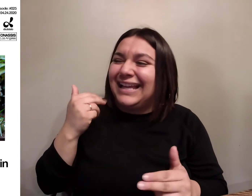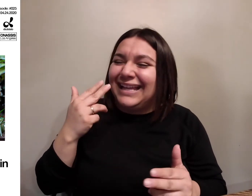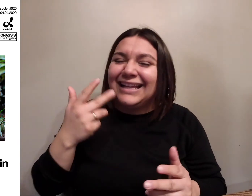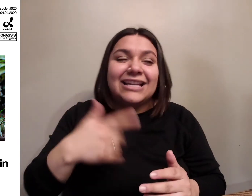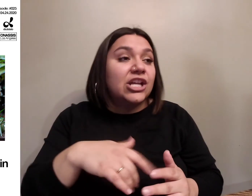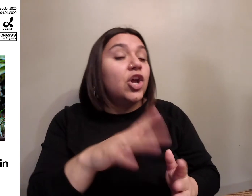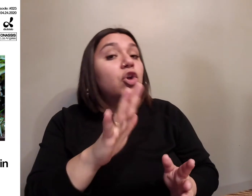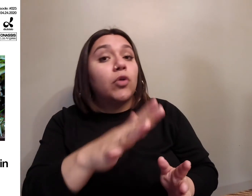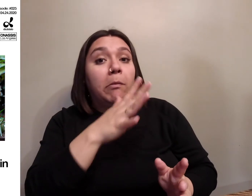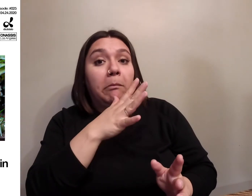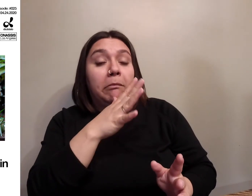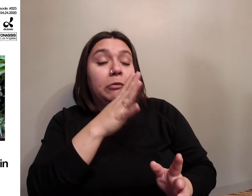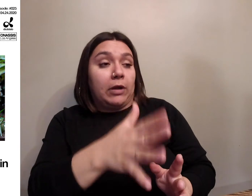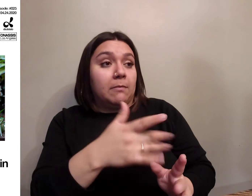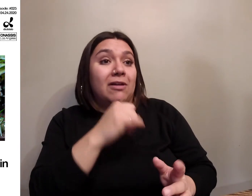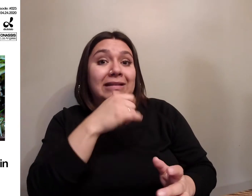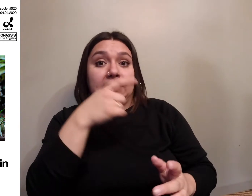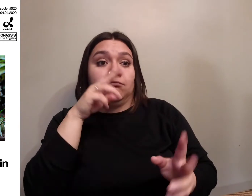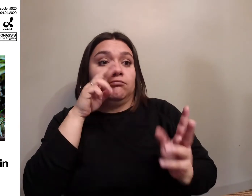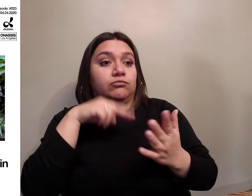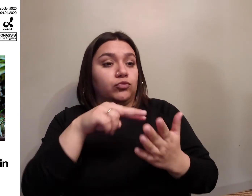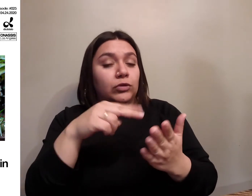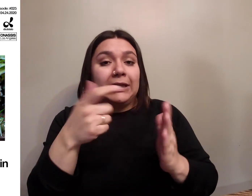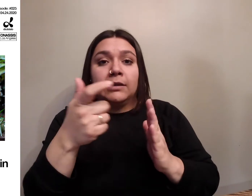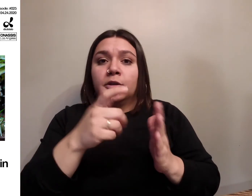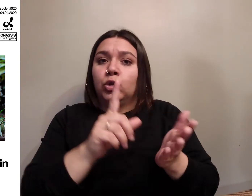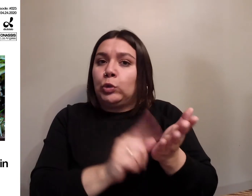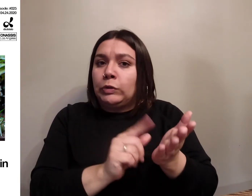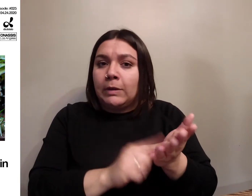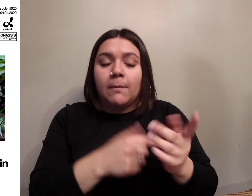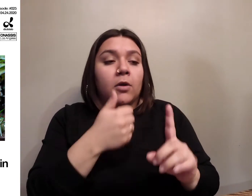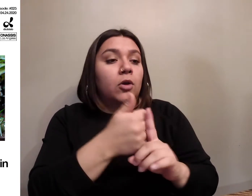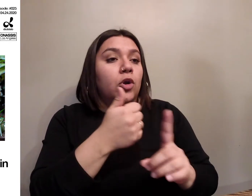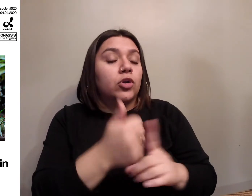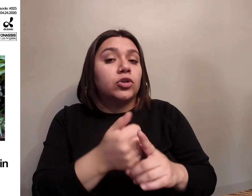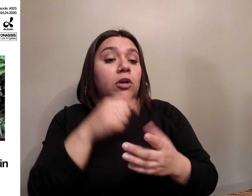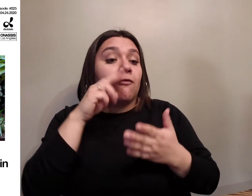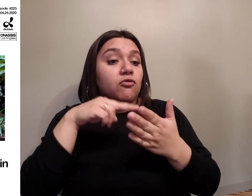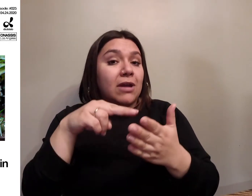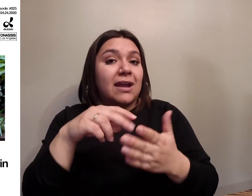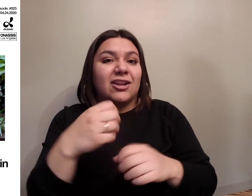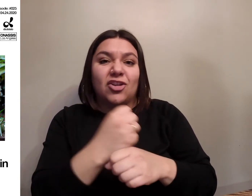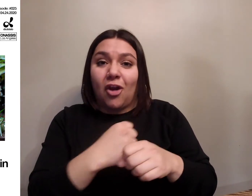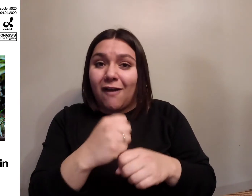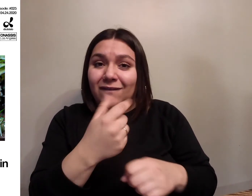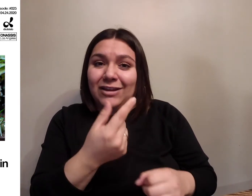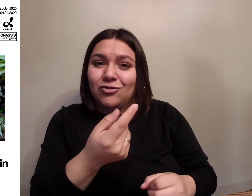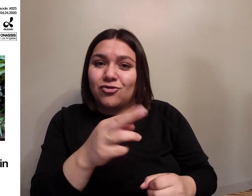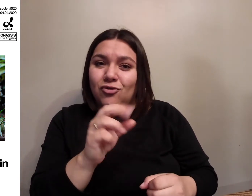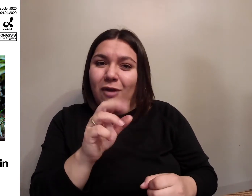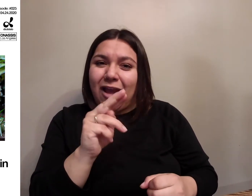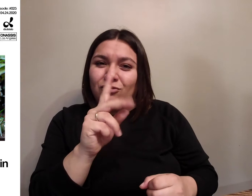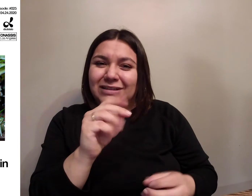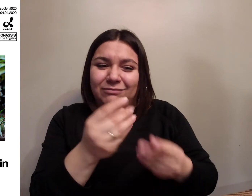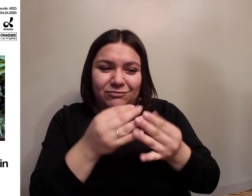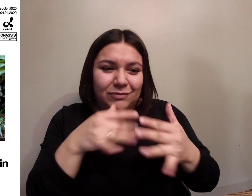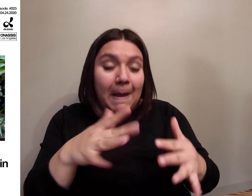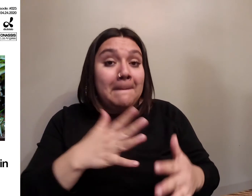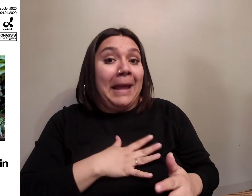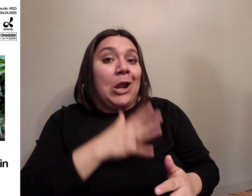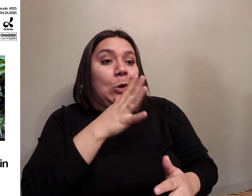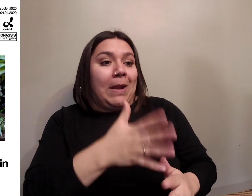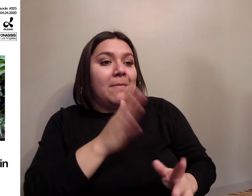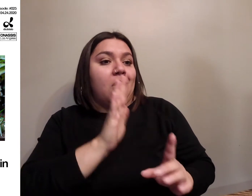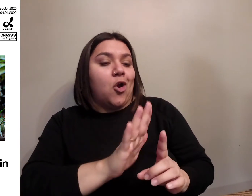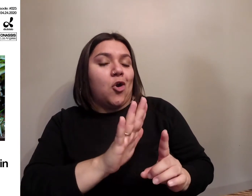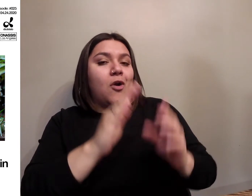were part of an oral culture that had been handed from one generation to the next. I want you